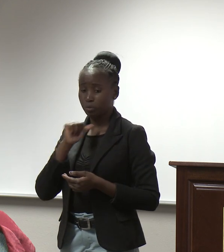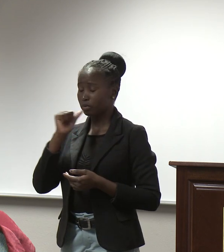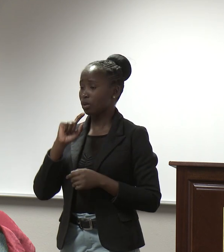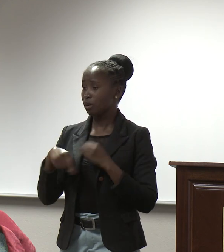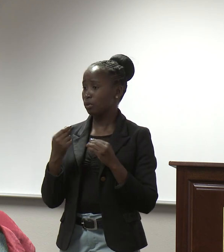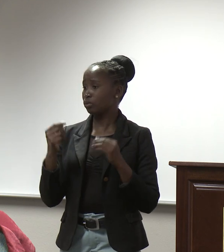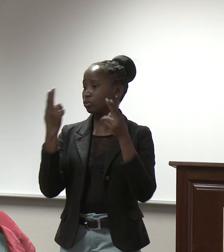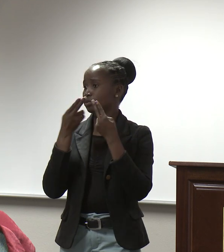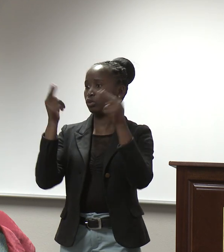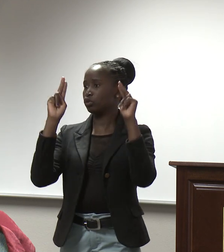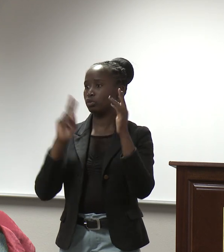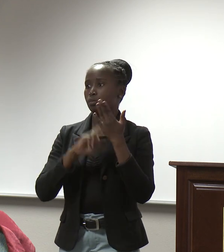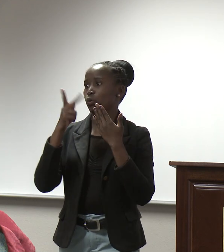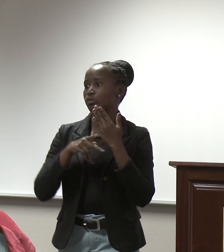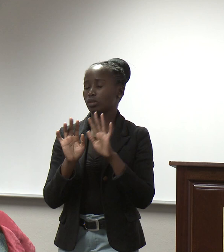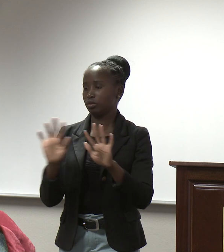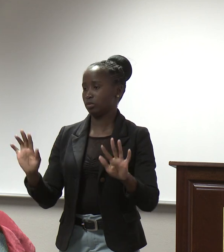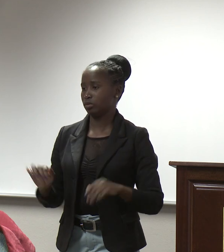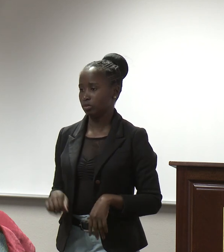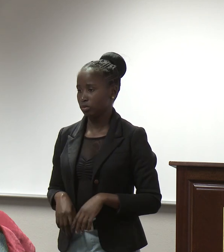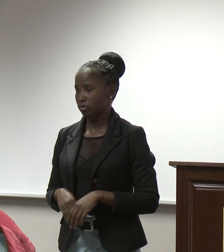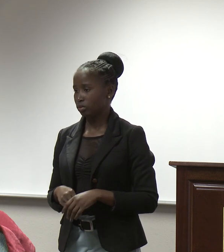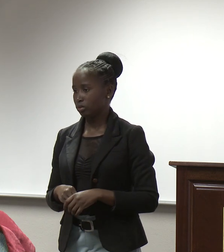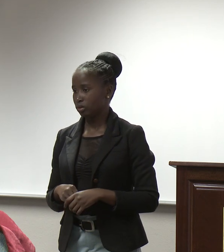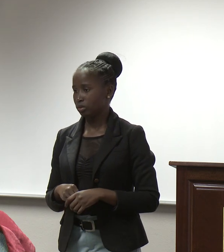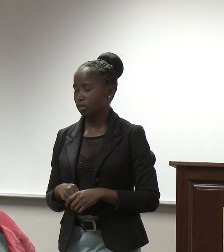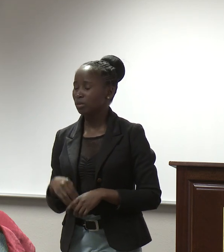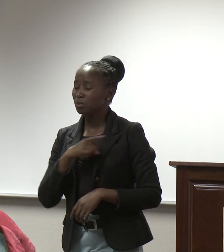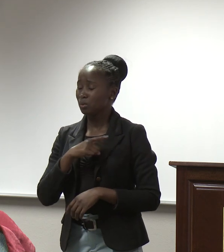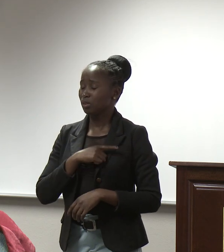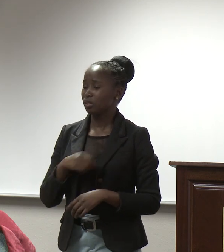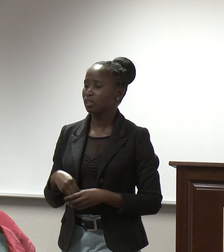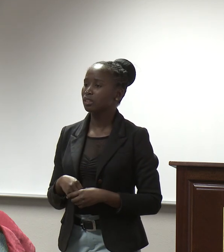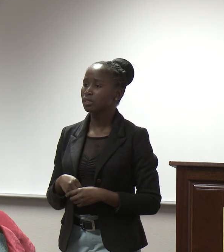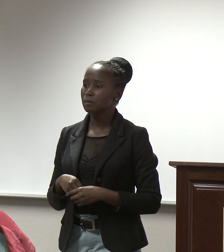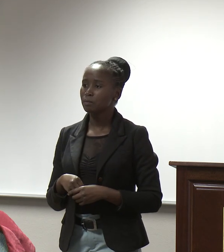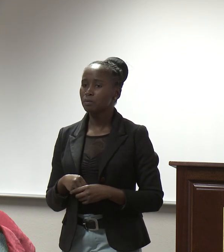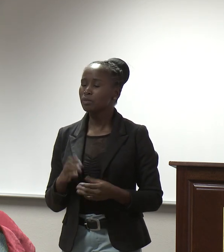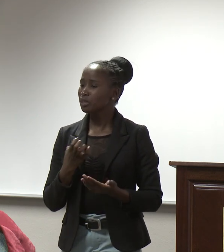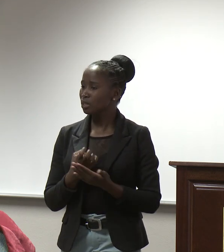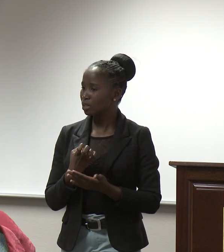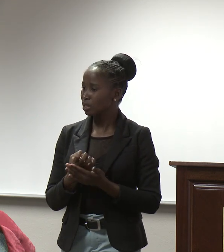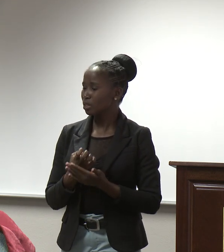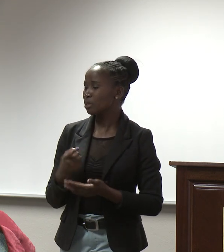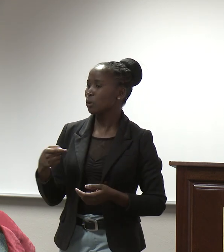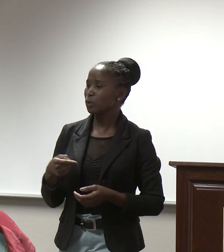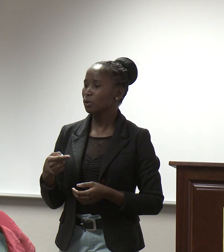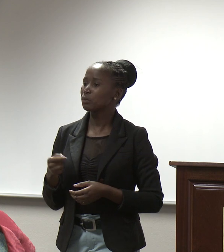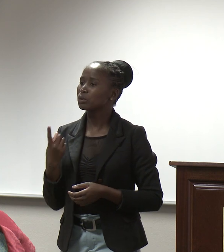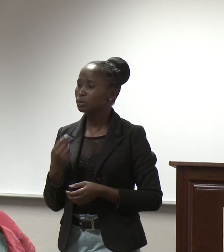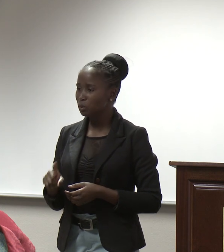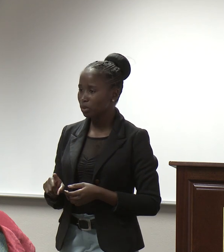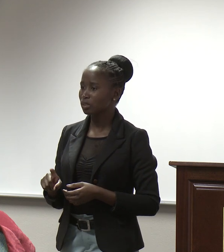projects. National projects are an obstacle. Because the economy is global. The elites are